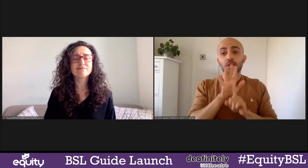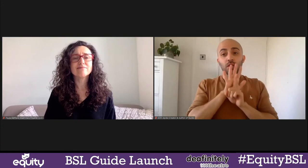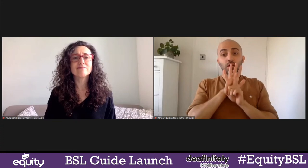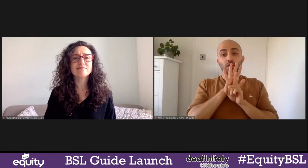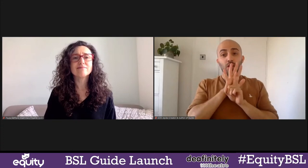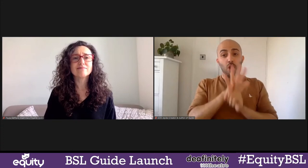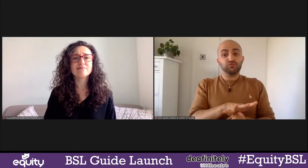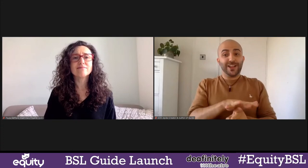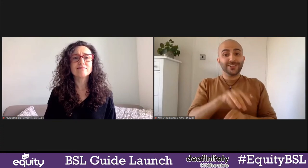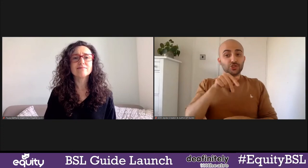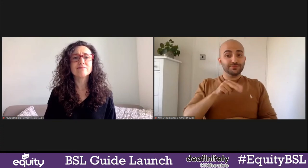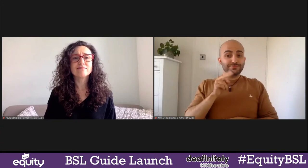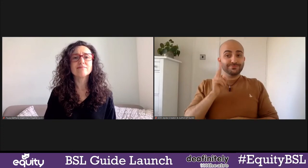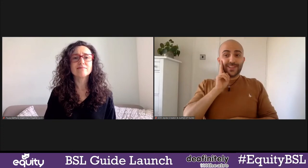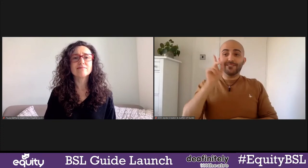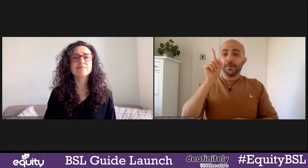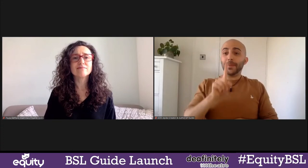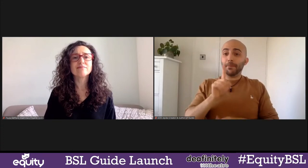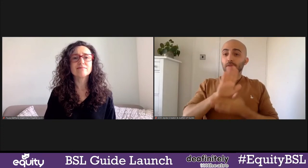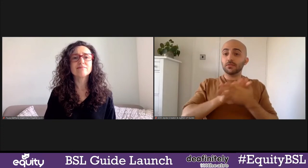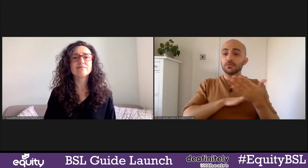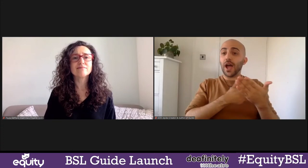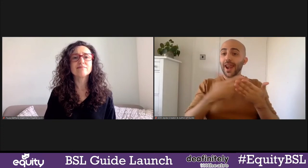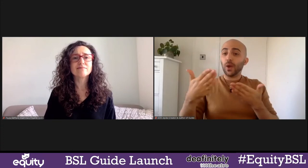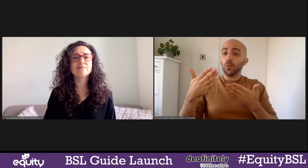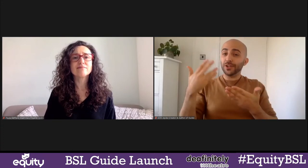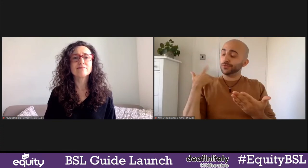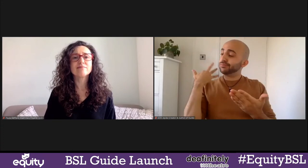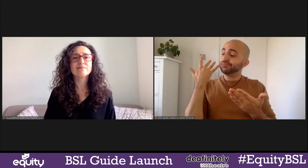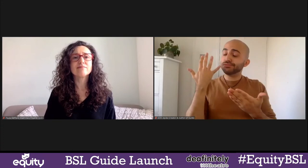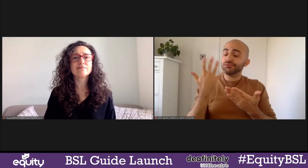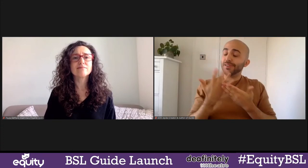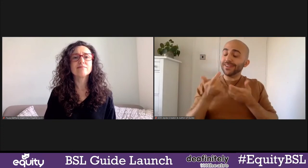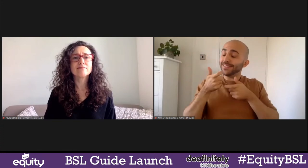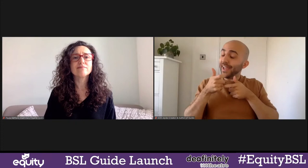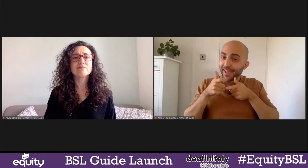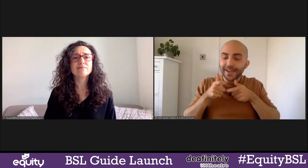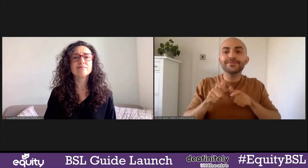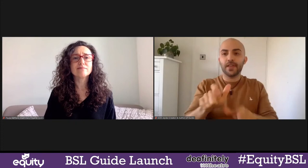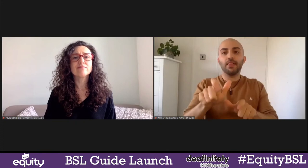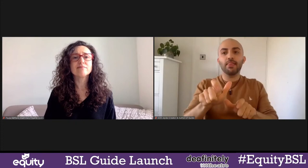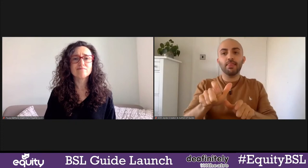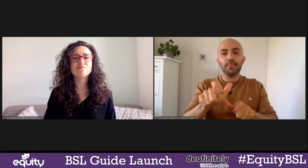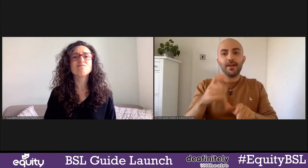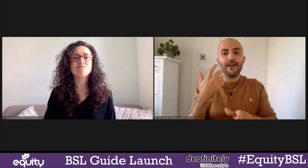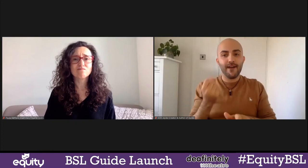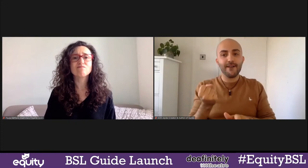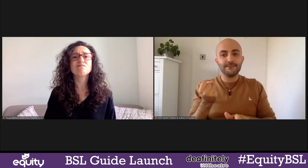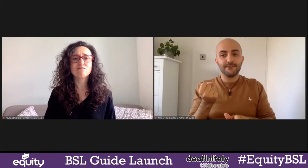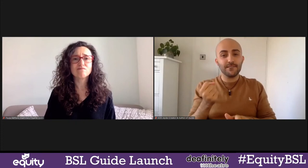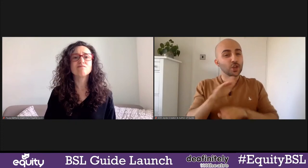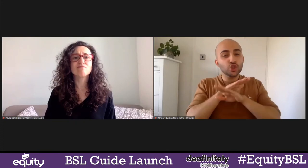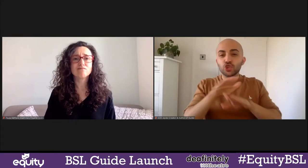my final word would be, I'd like to go back to the oppression of deaf people and sign language that I say still